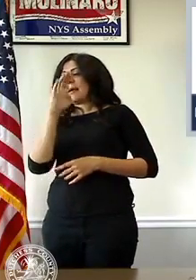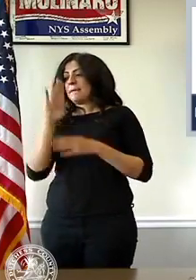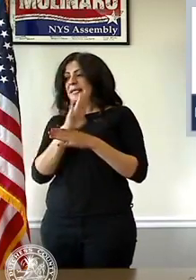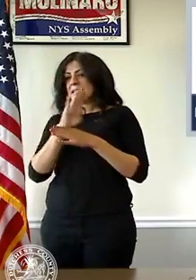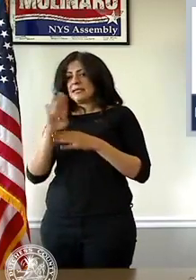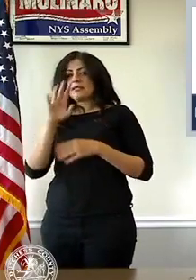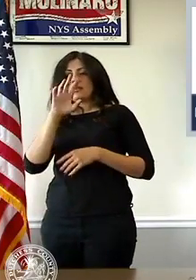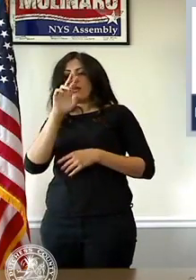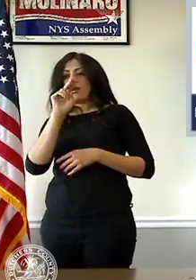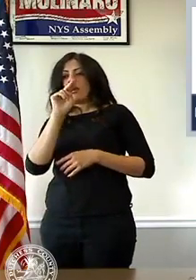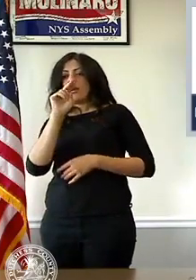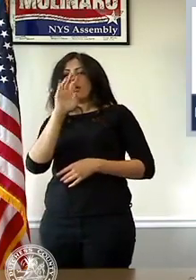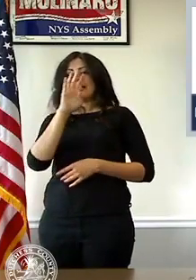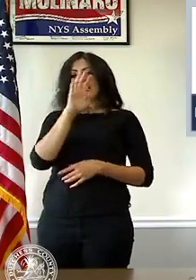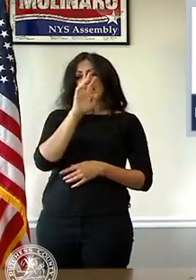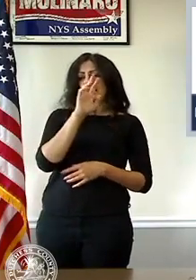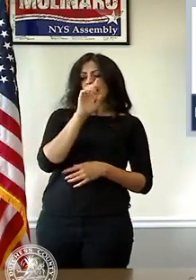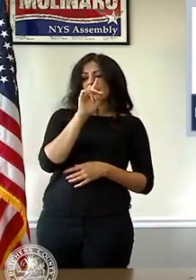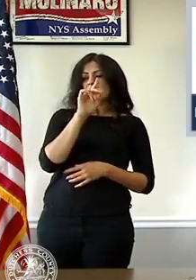DuchessBusinessNotificationNetwork.com,